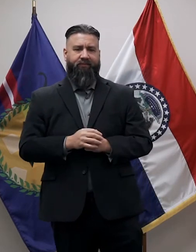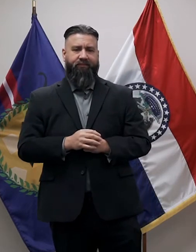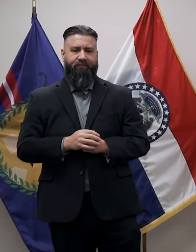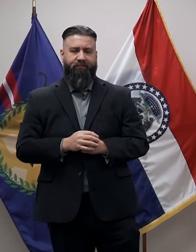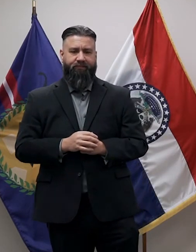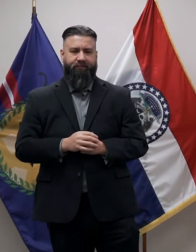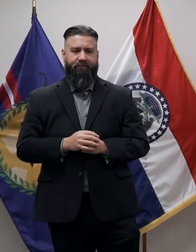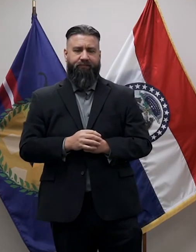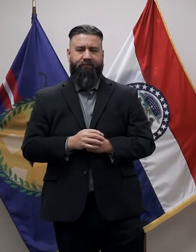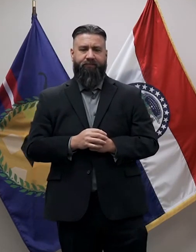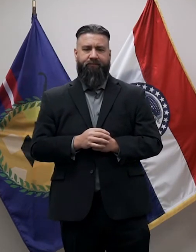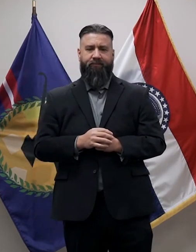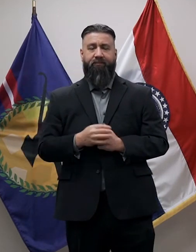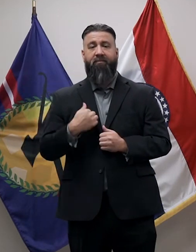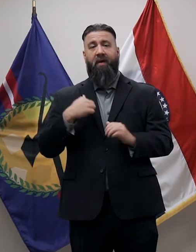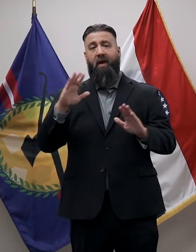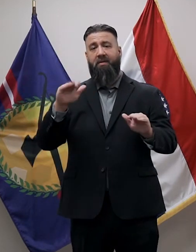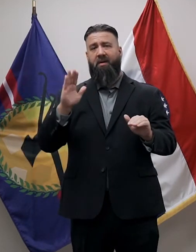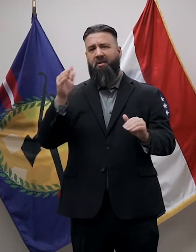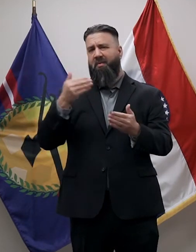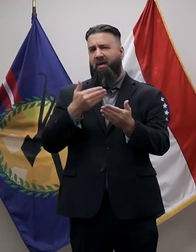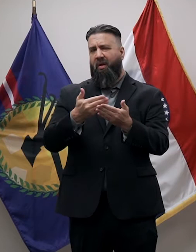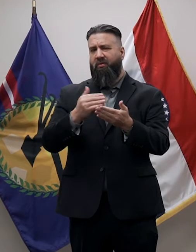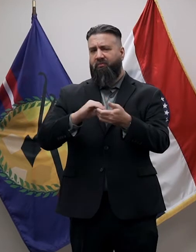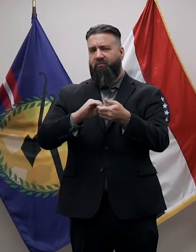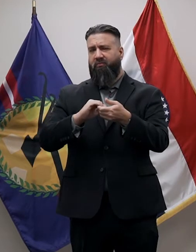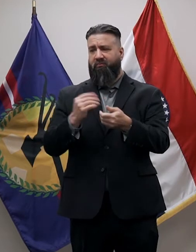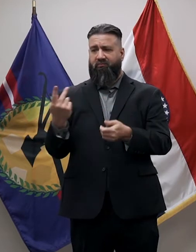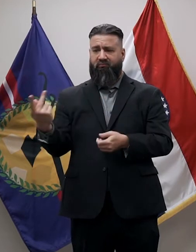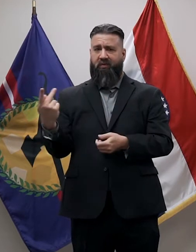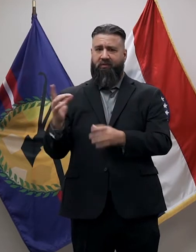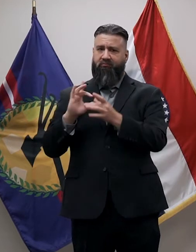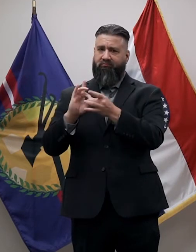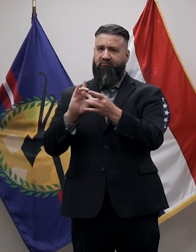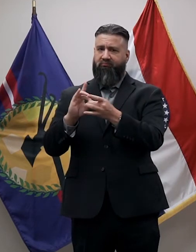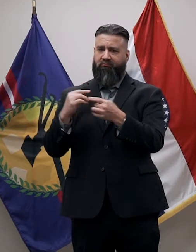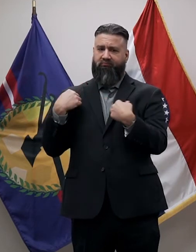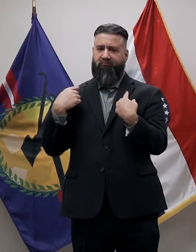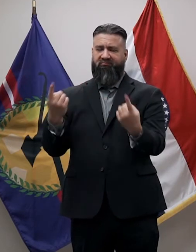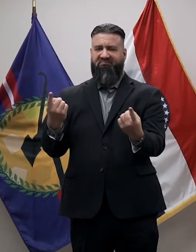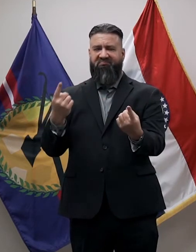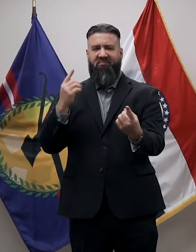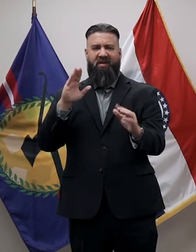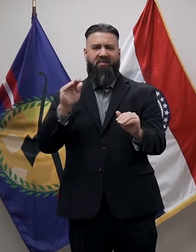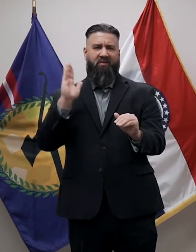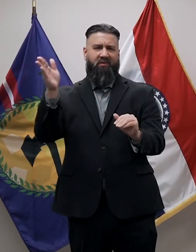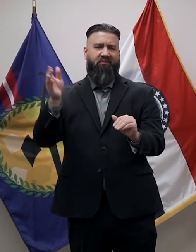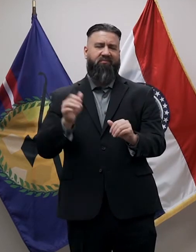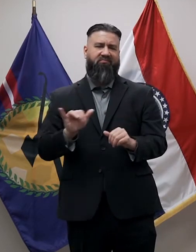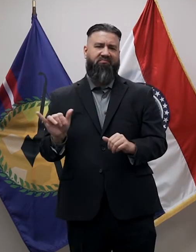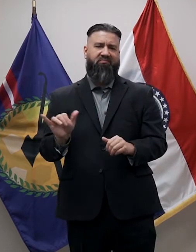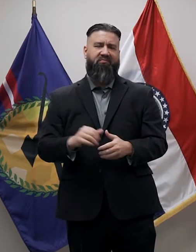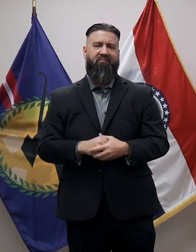expect that we'll be very close. We've been very close from the beginning, and I expect we'll be very close on this as well.